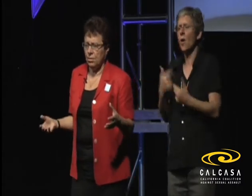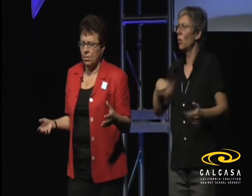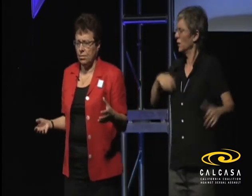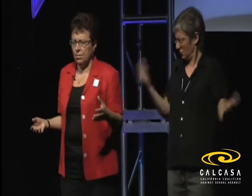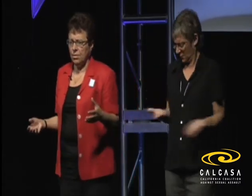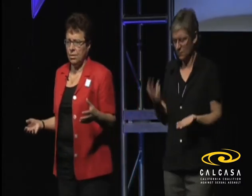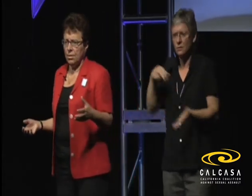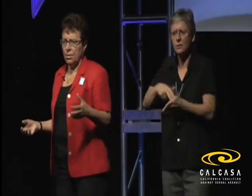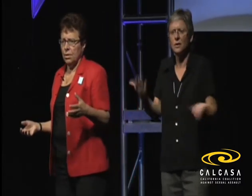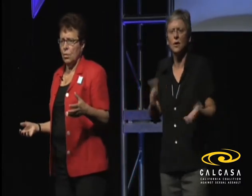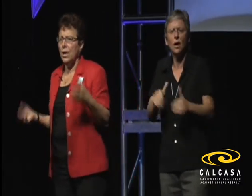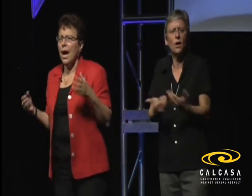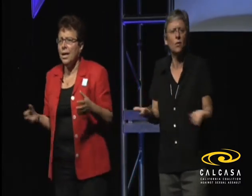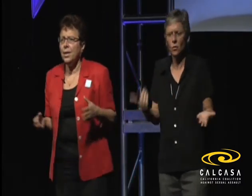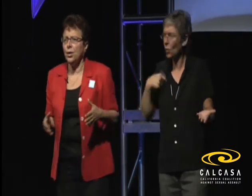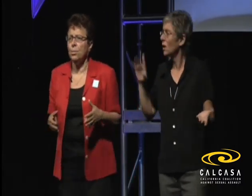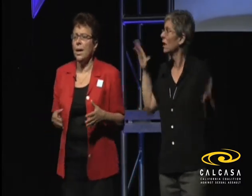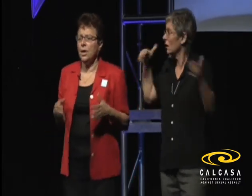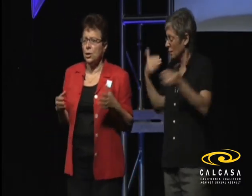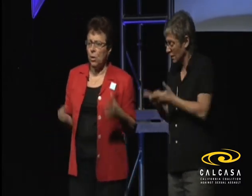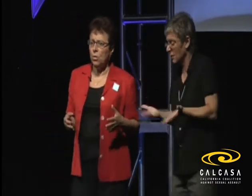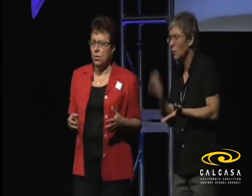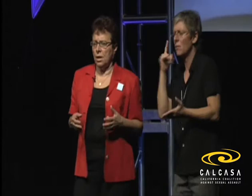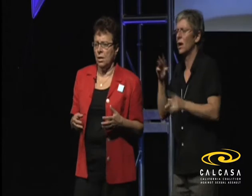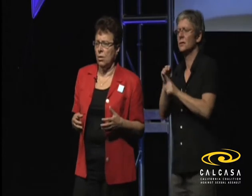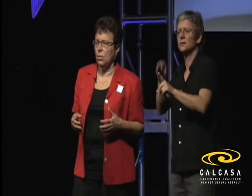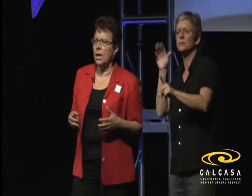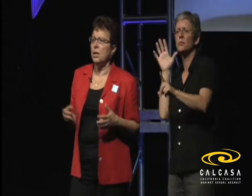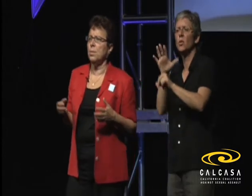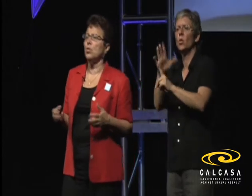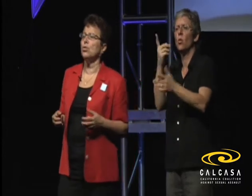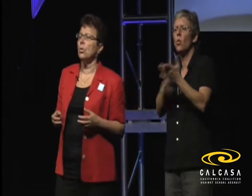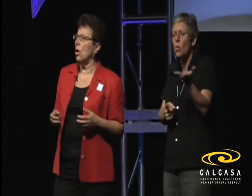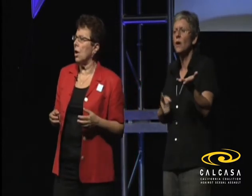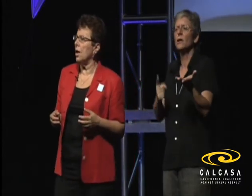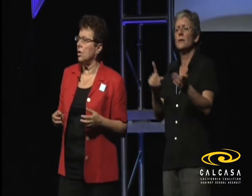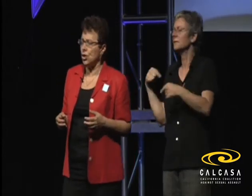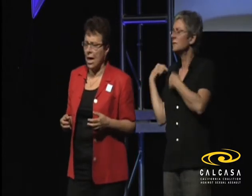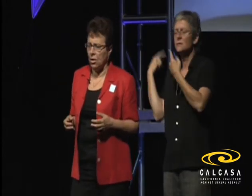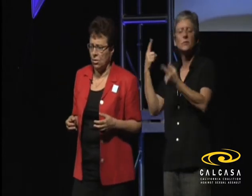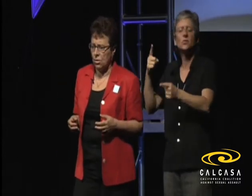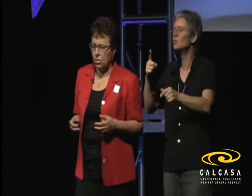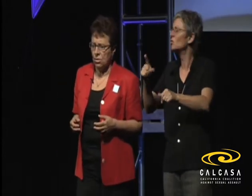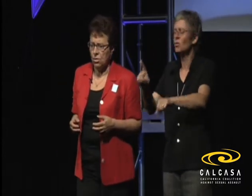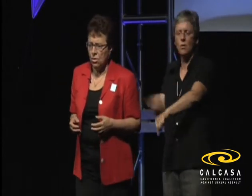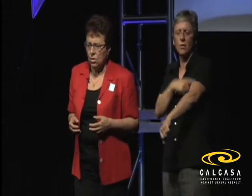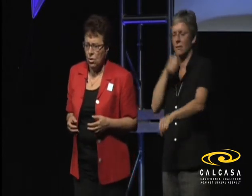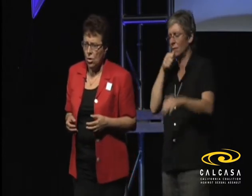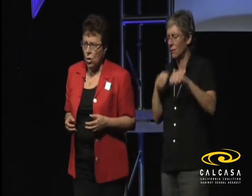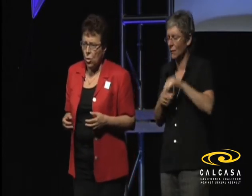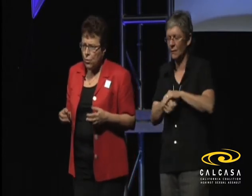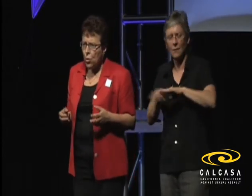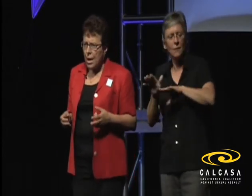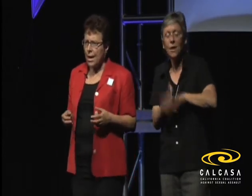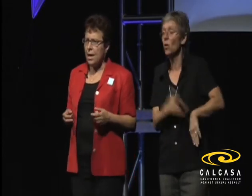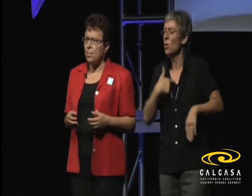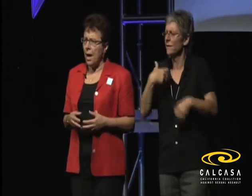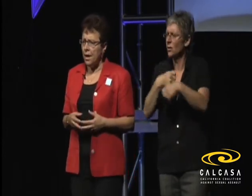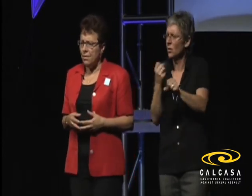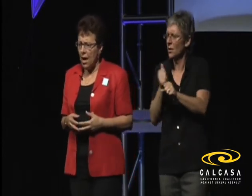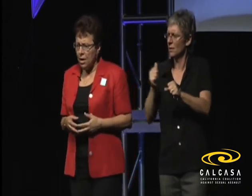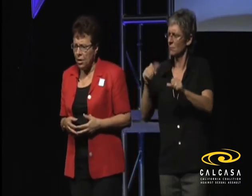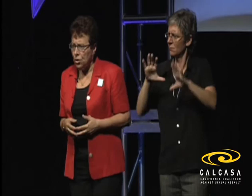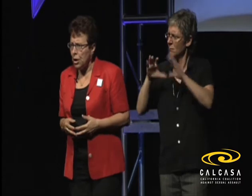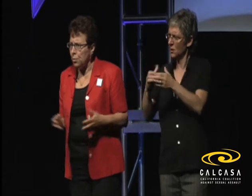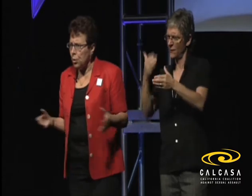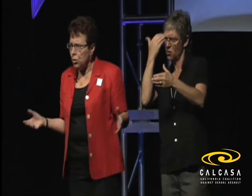here? We got here by exposing what has been too long in the shadows. We've created a